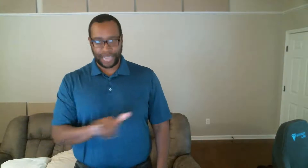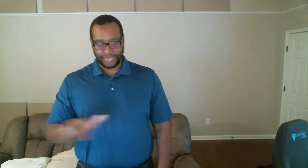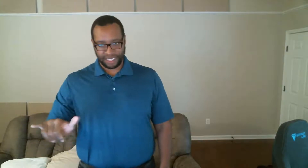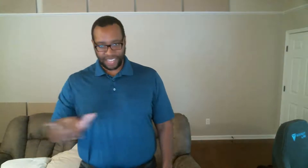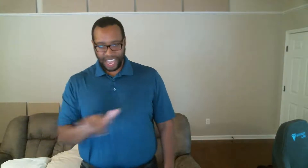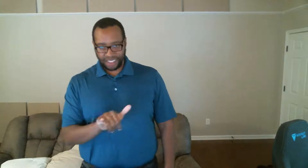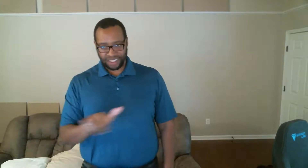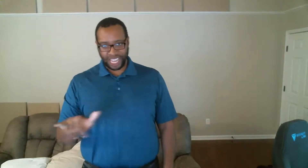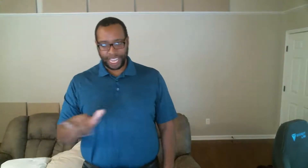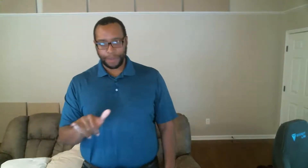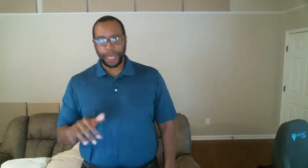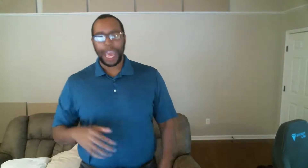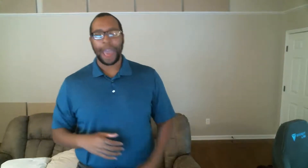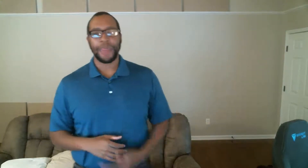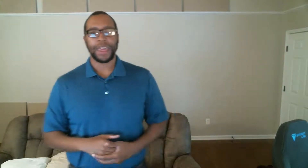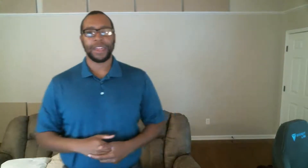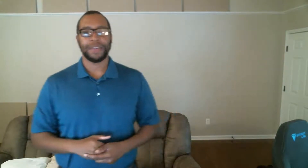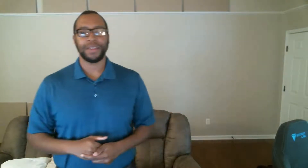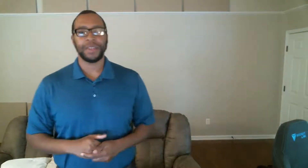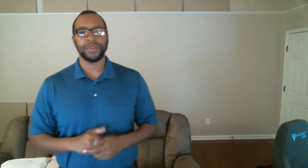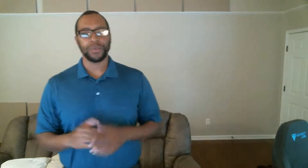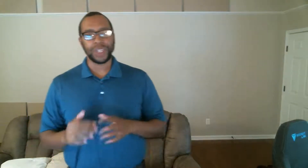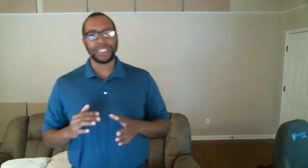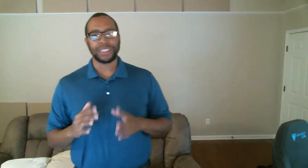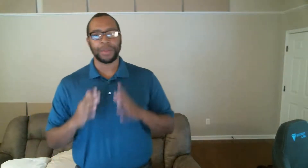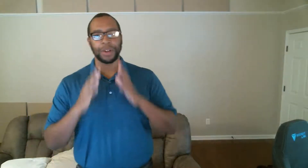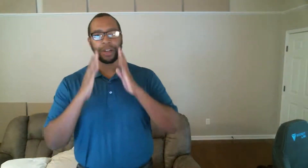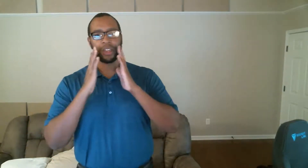to side, same. And then if something's really similar,